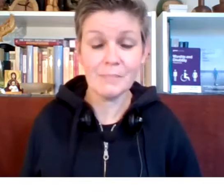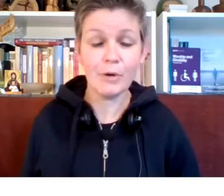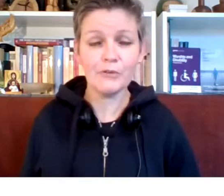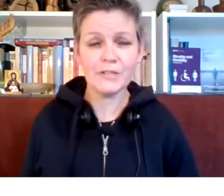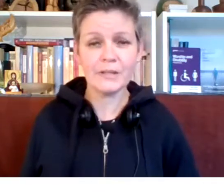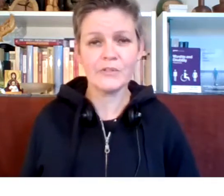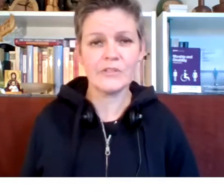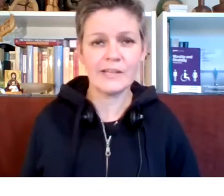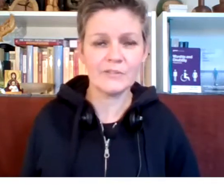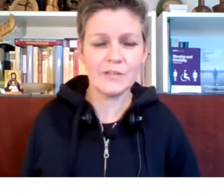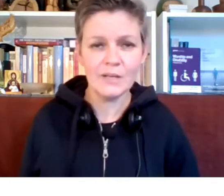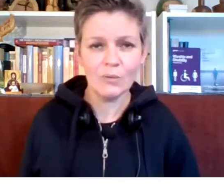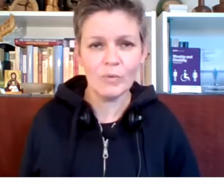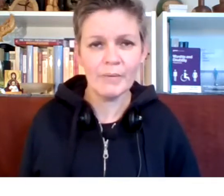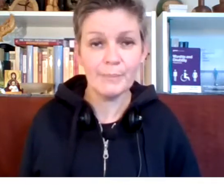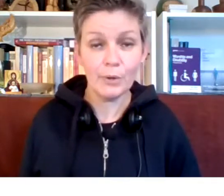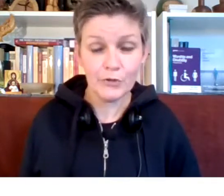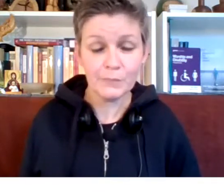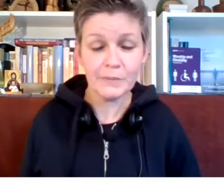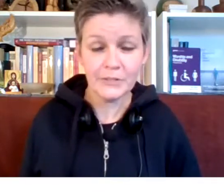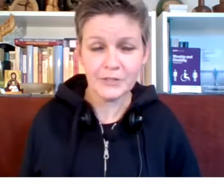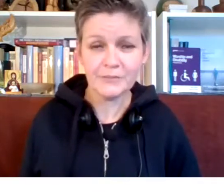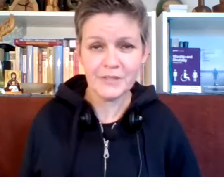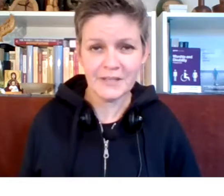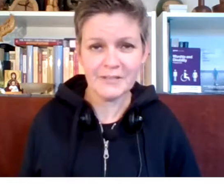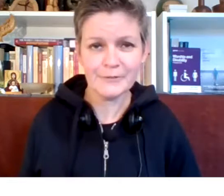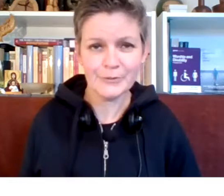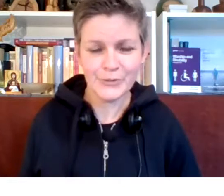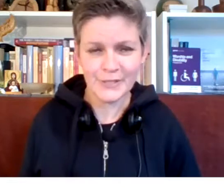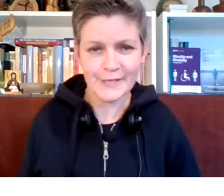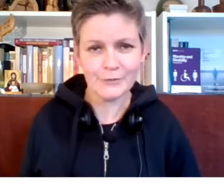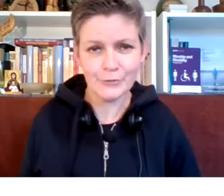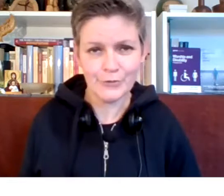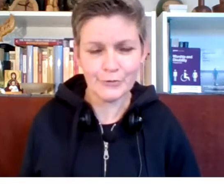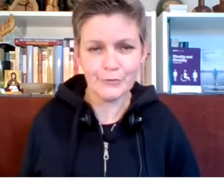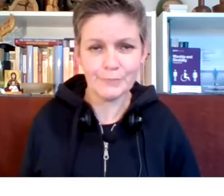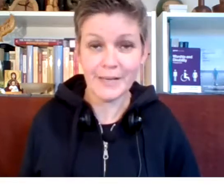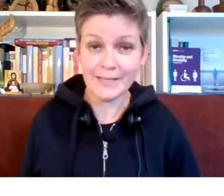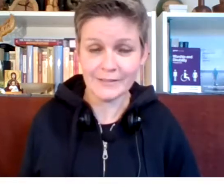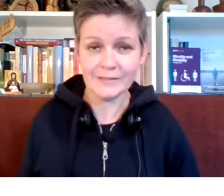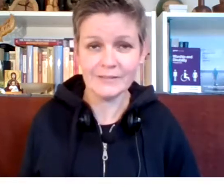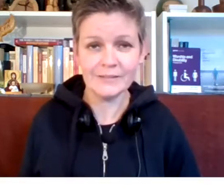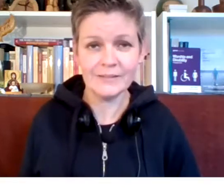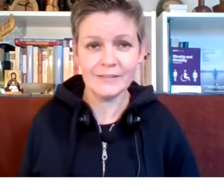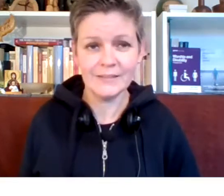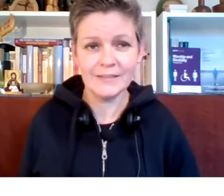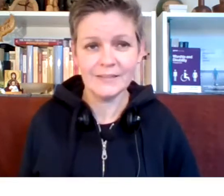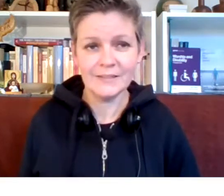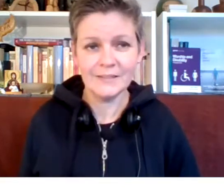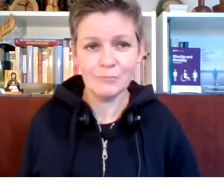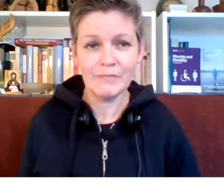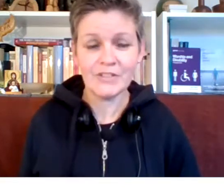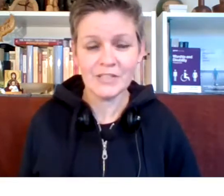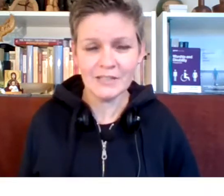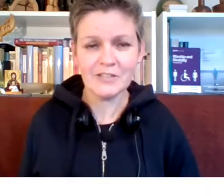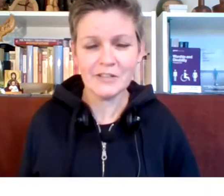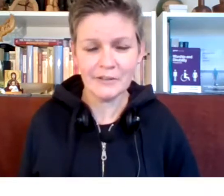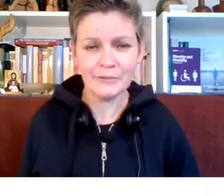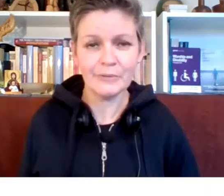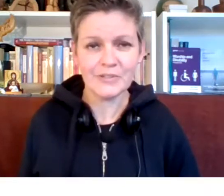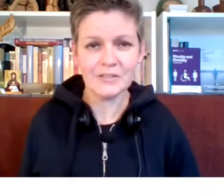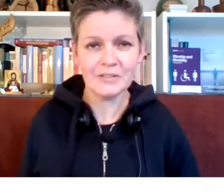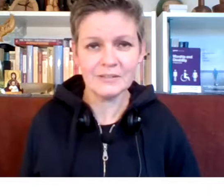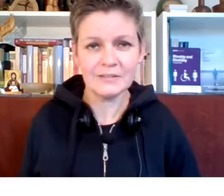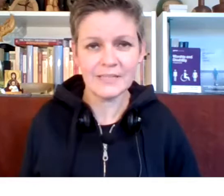So as we ponder those things where we possibly could have done or said or thought better, we return to